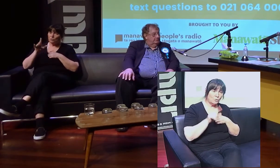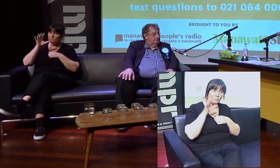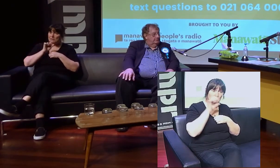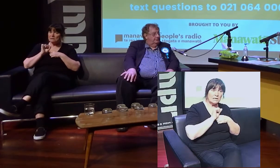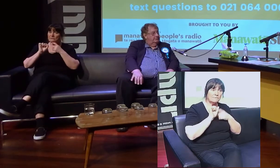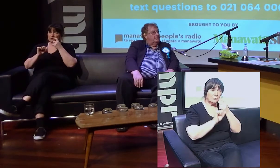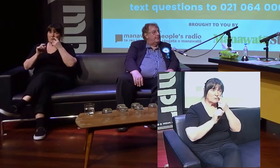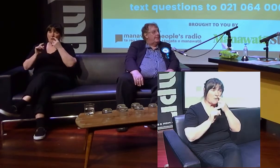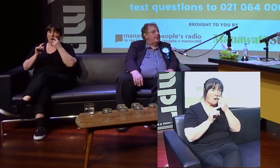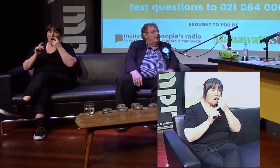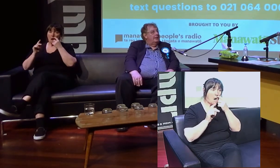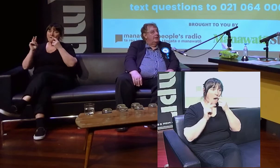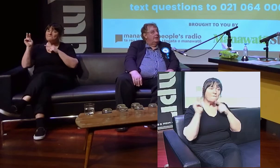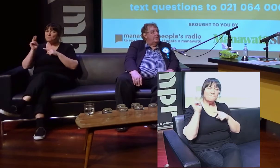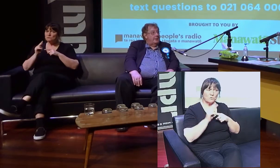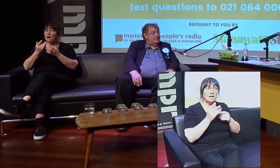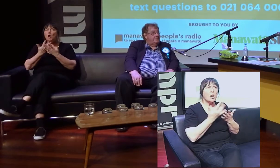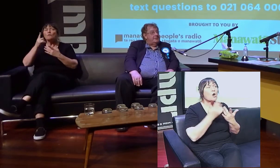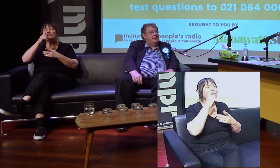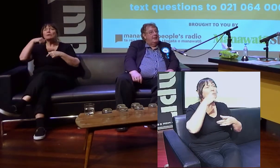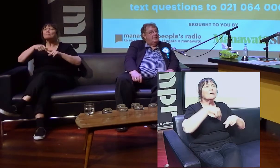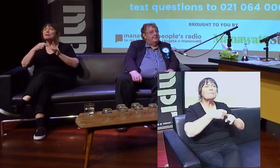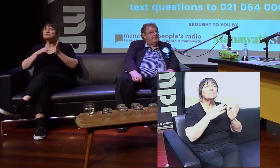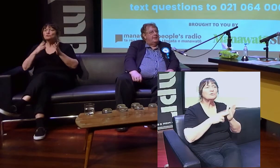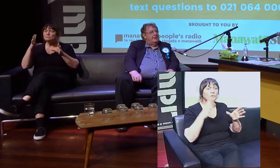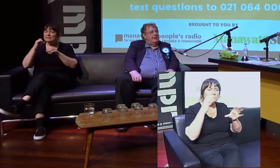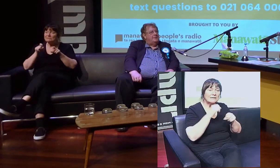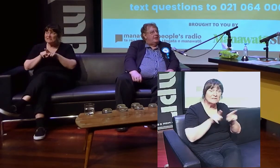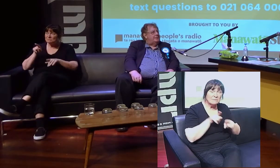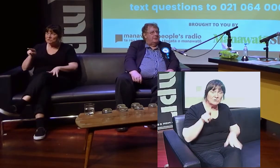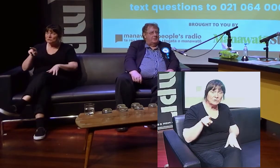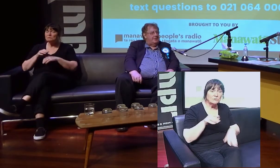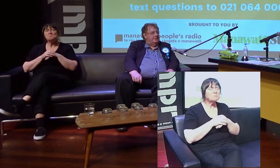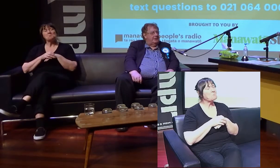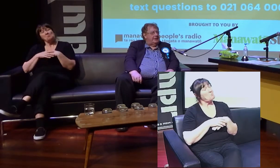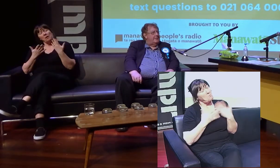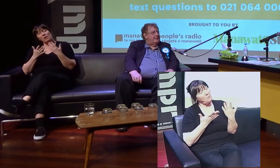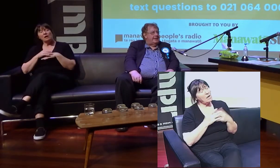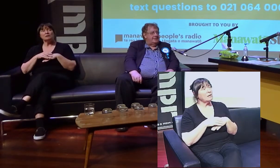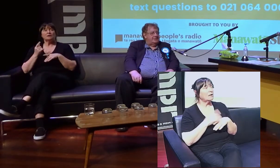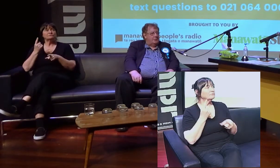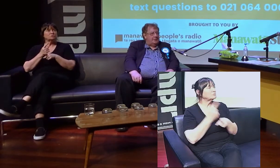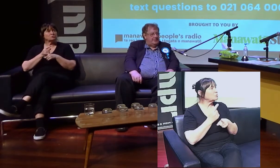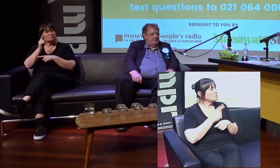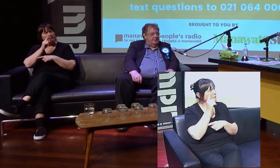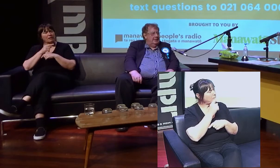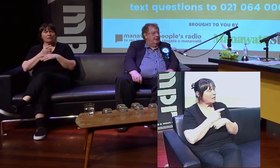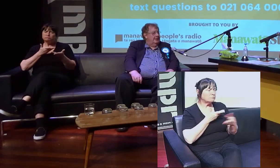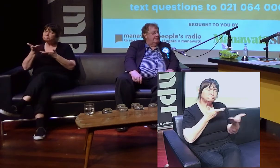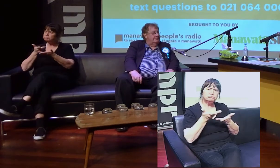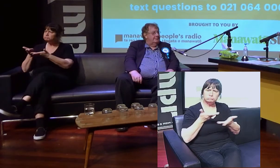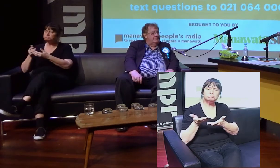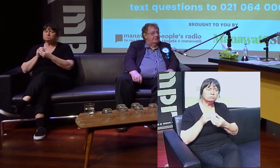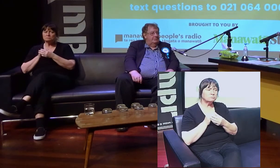are widely held in Palmerston North? In Palmerston North? I've chatted to a lot of people when I go around the houses talking to people.